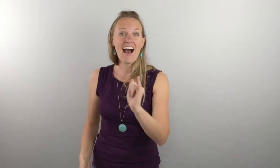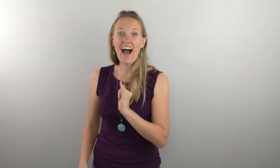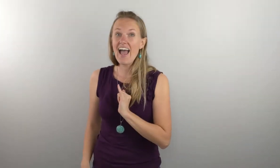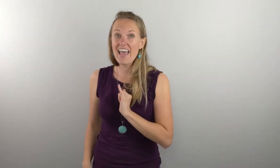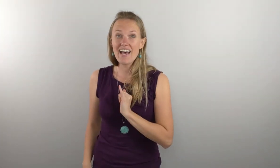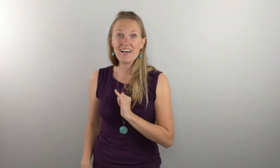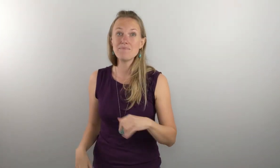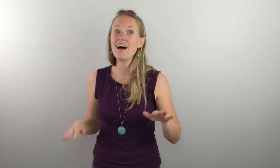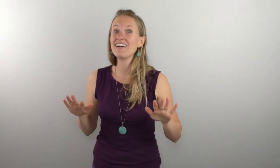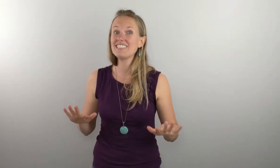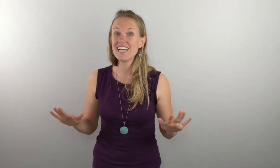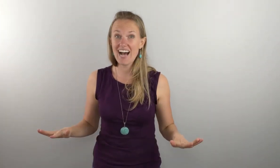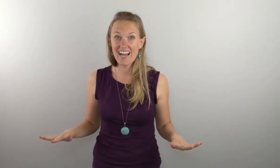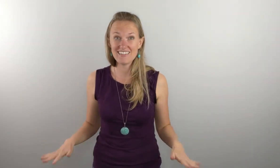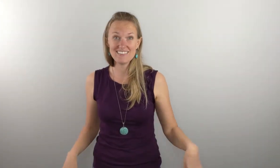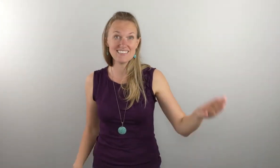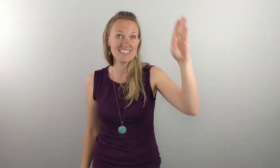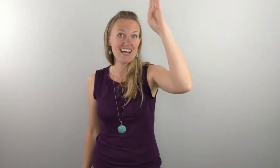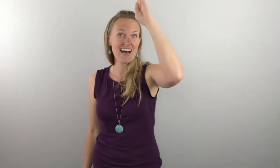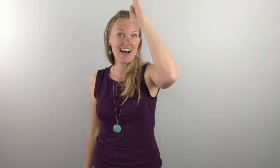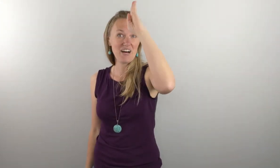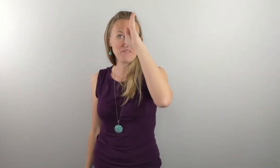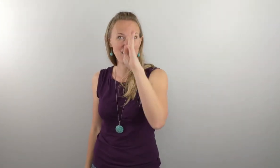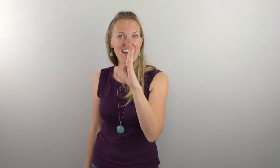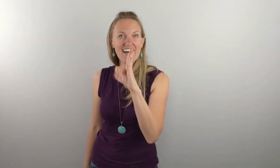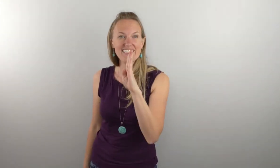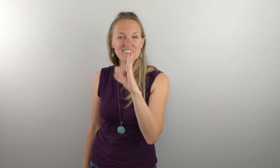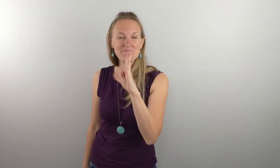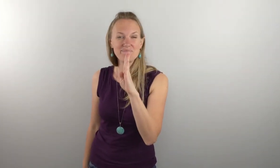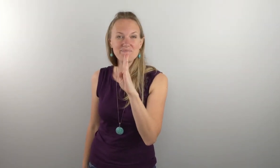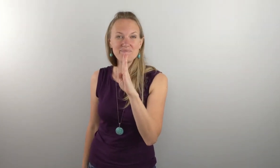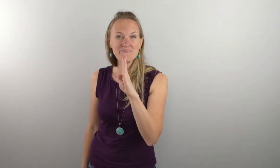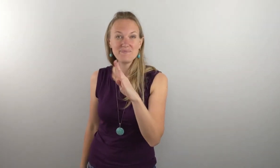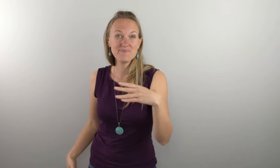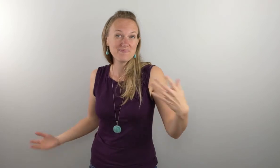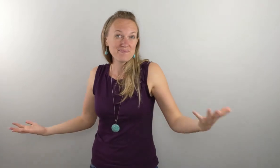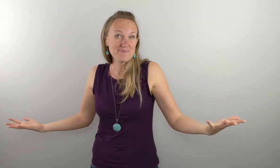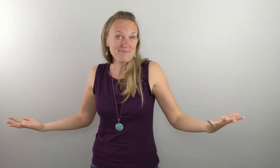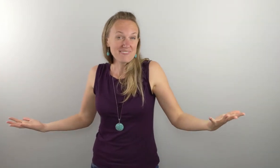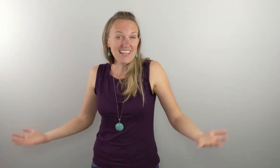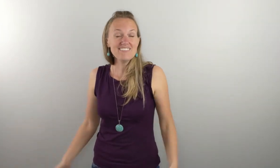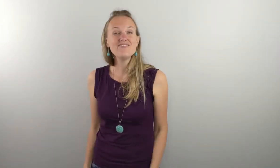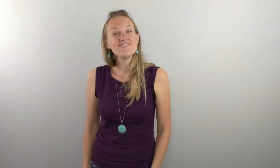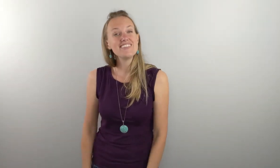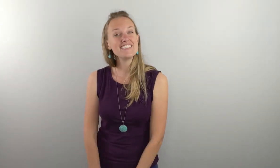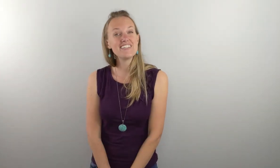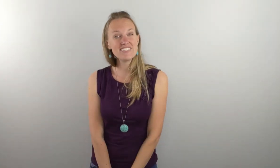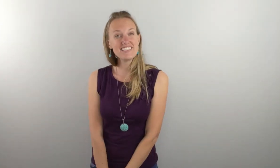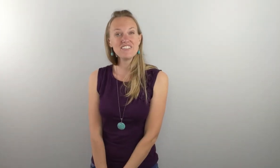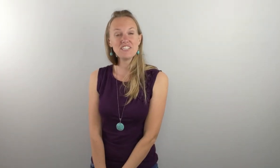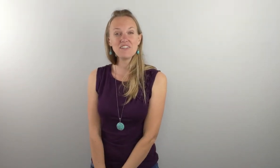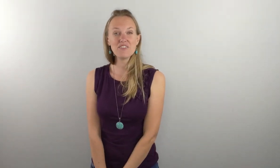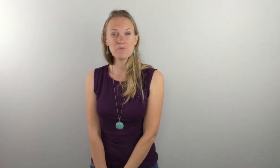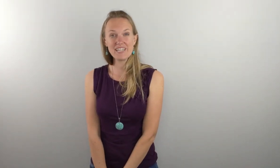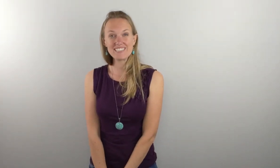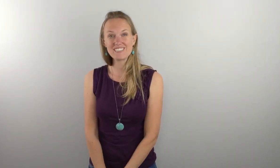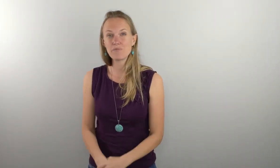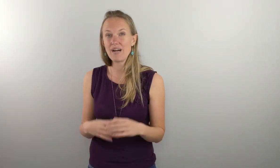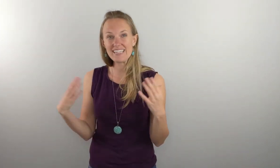I am a child of God. Okay, and that's everything you need for the bridge. So practice